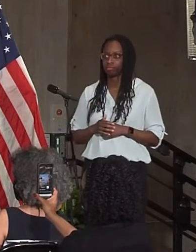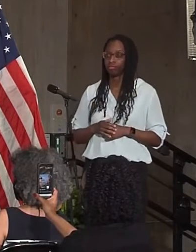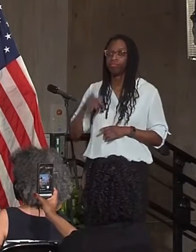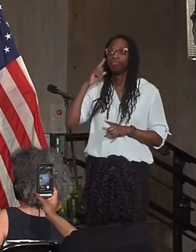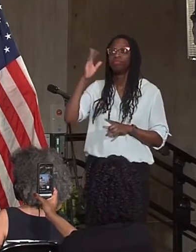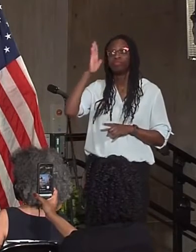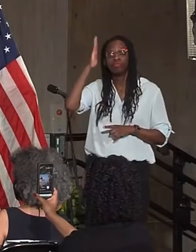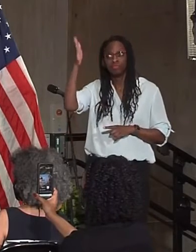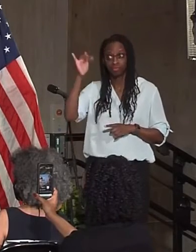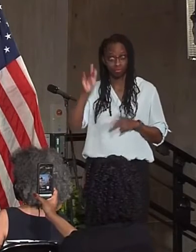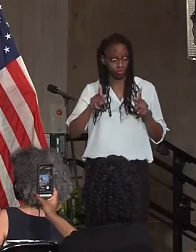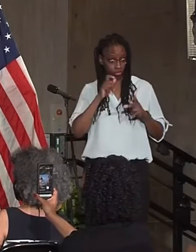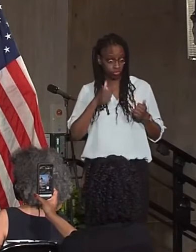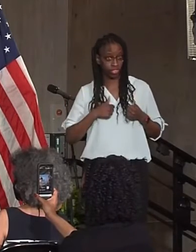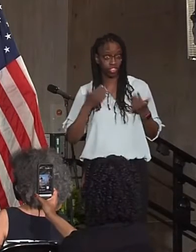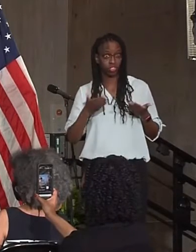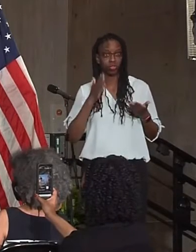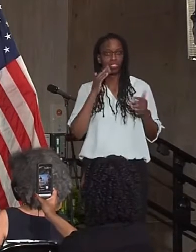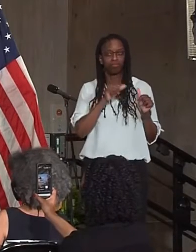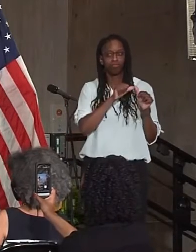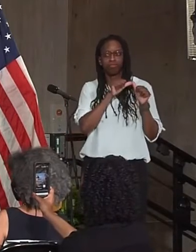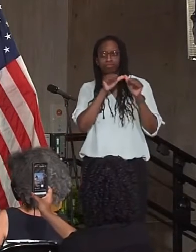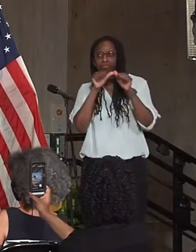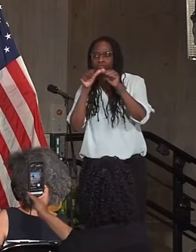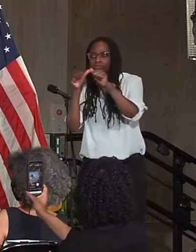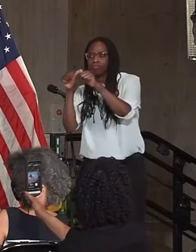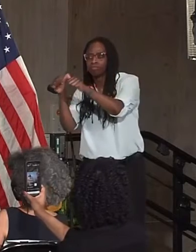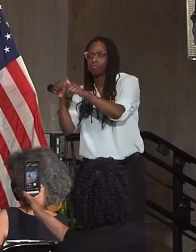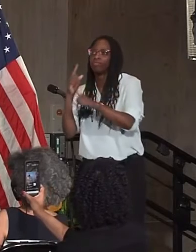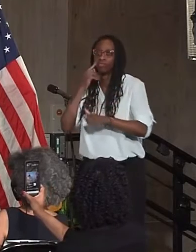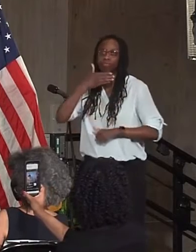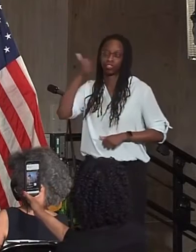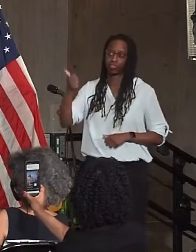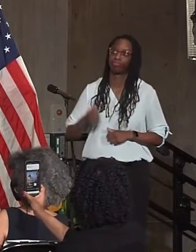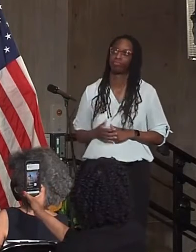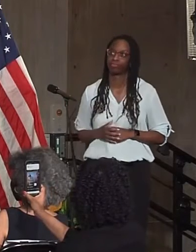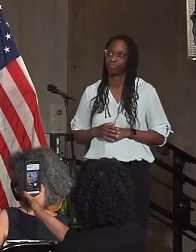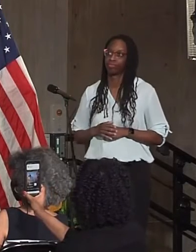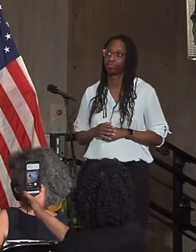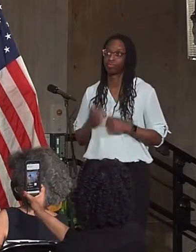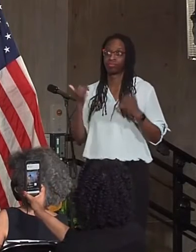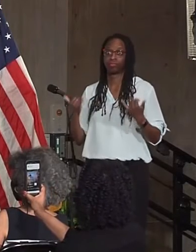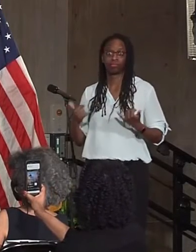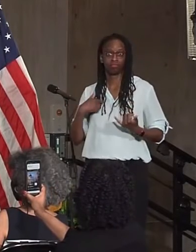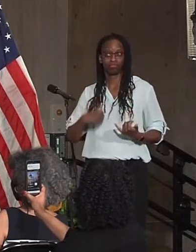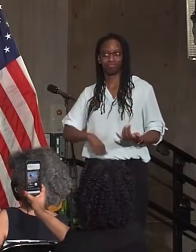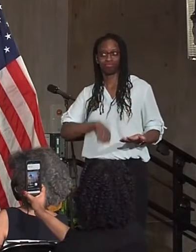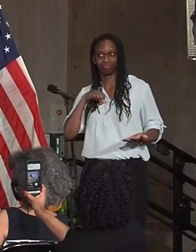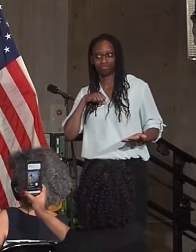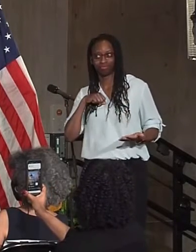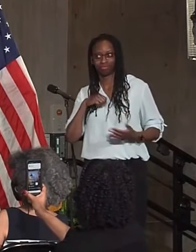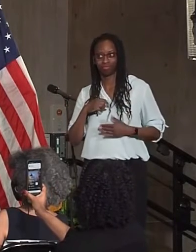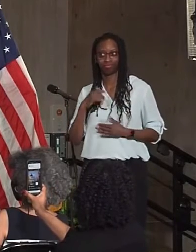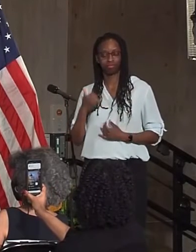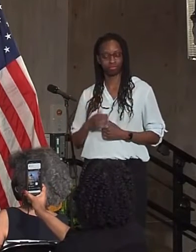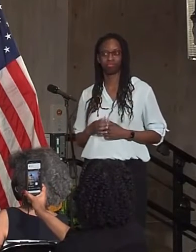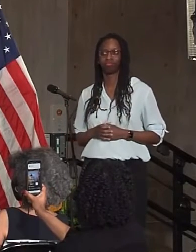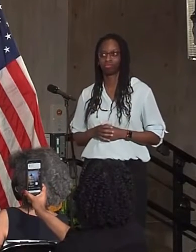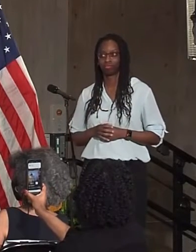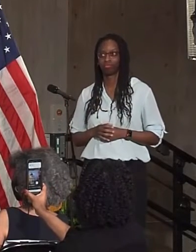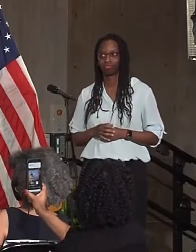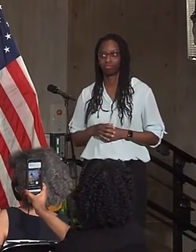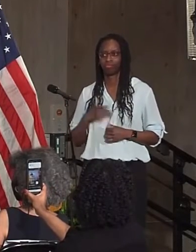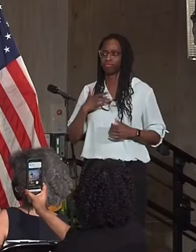And now, it is with immense pride and recognition of the full weight of